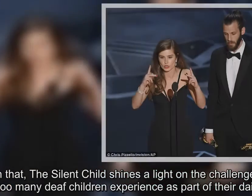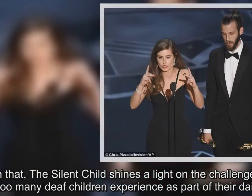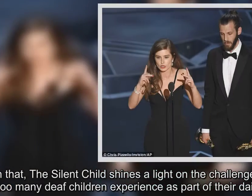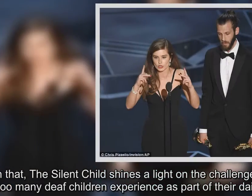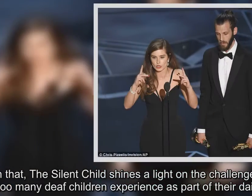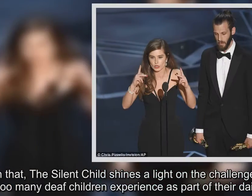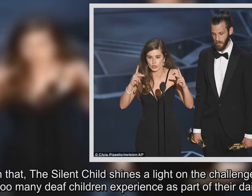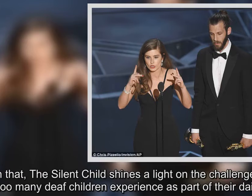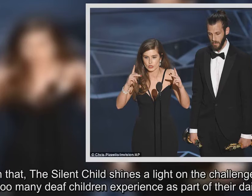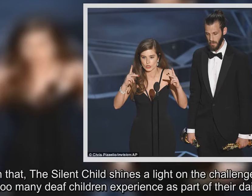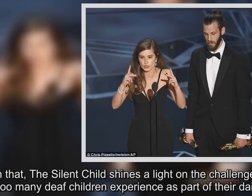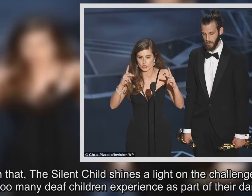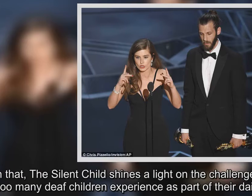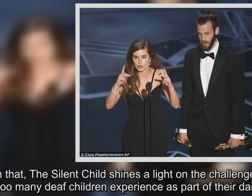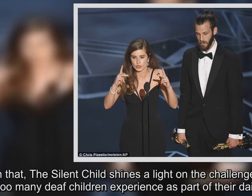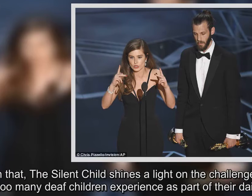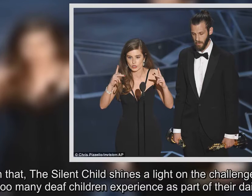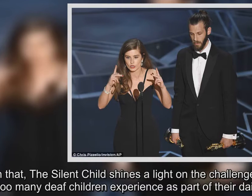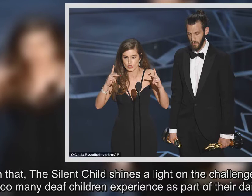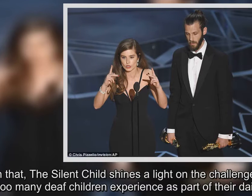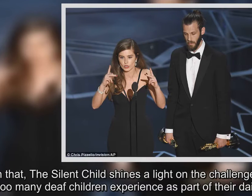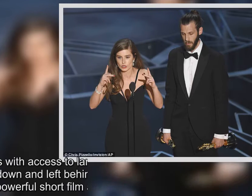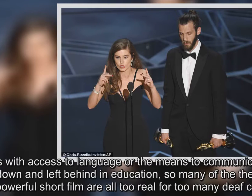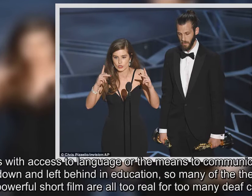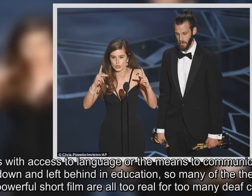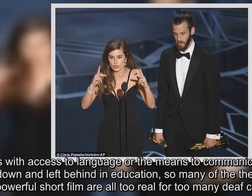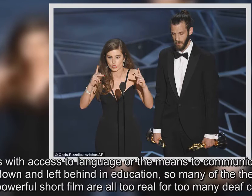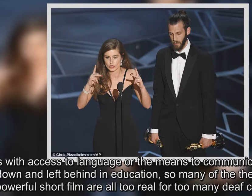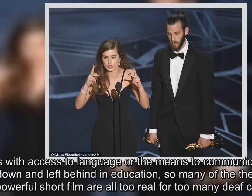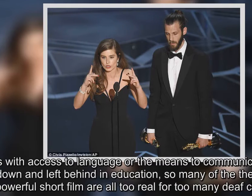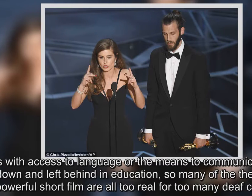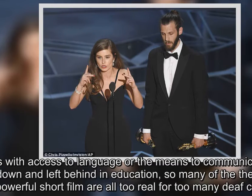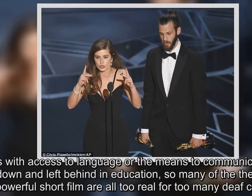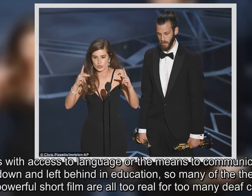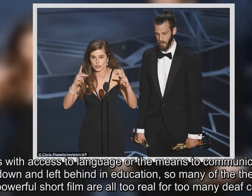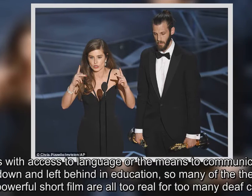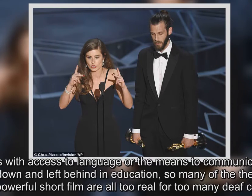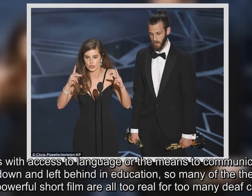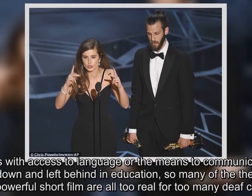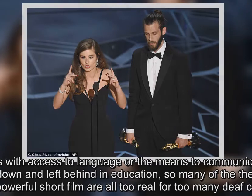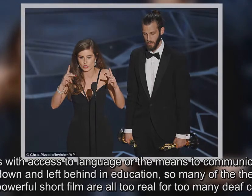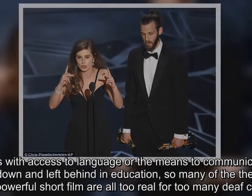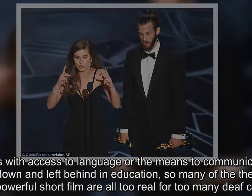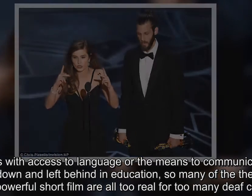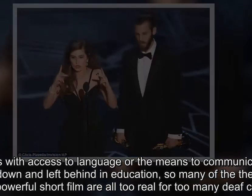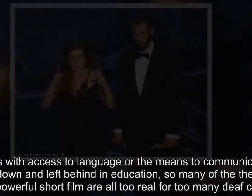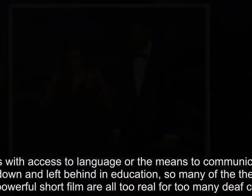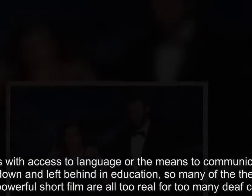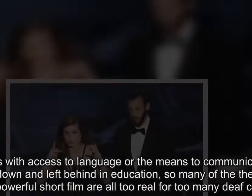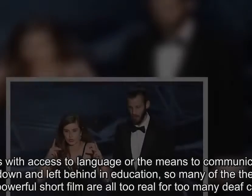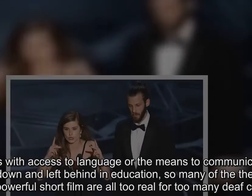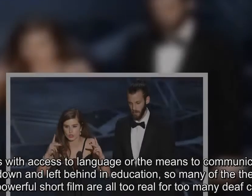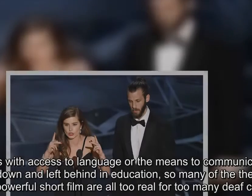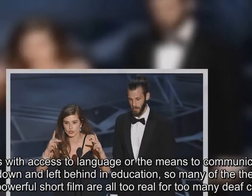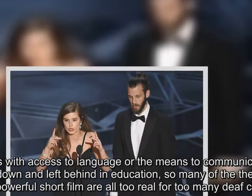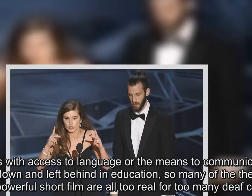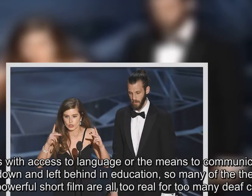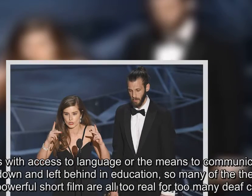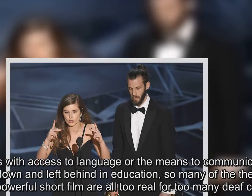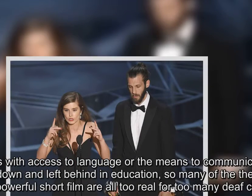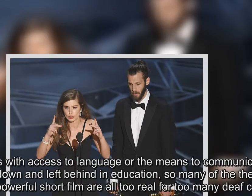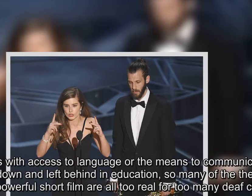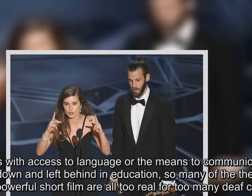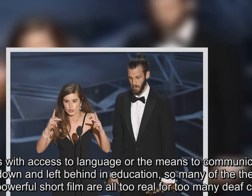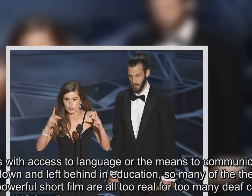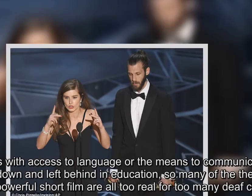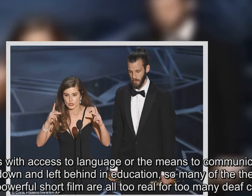From issues with access to language or the means to communicate, to being let down and left behind in education, so